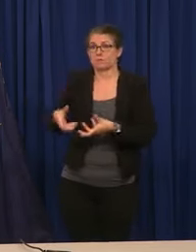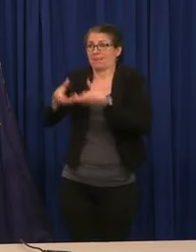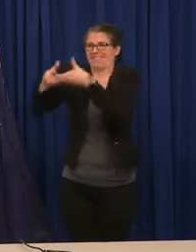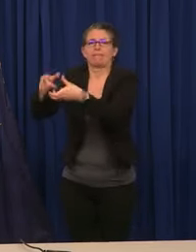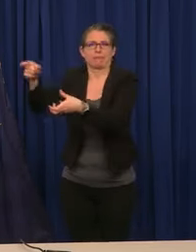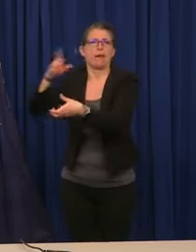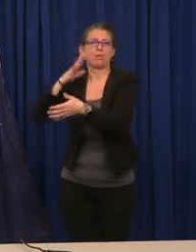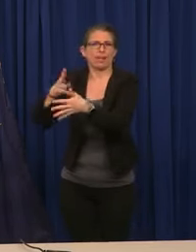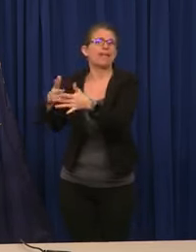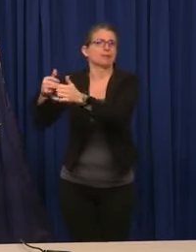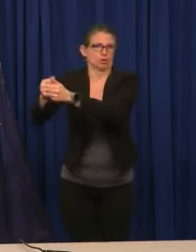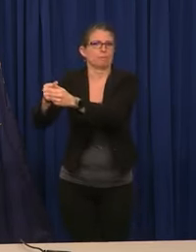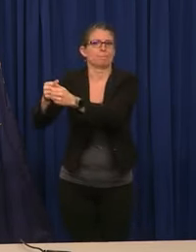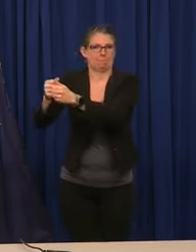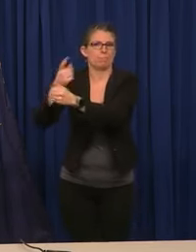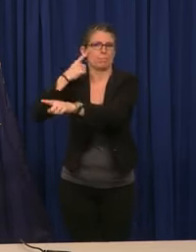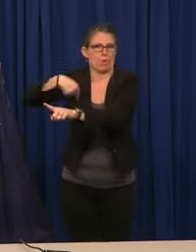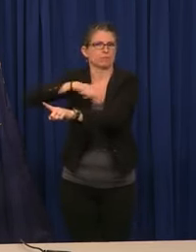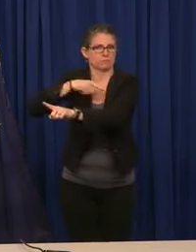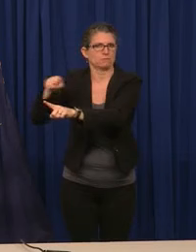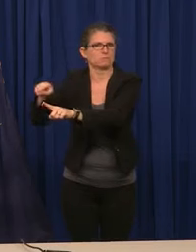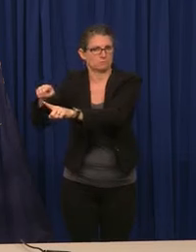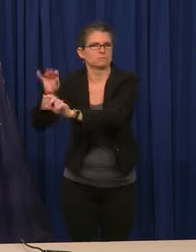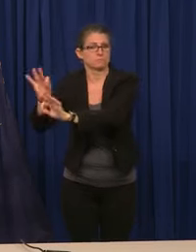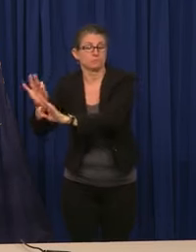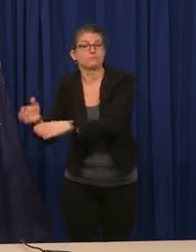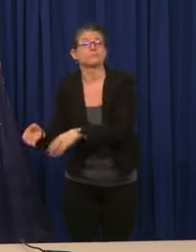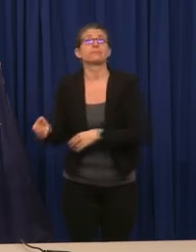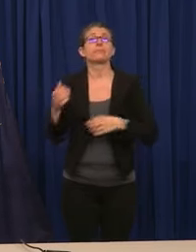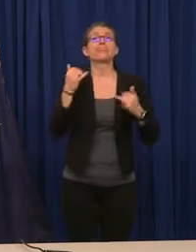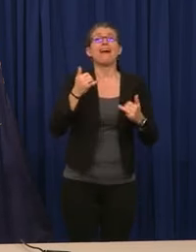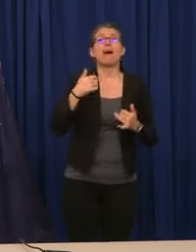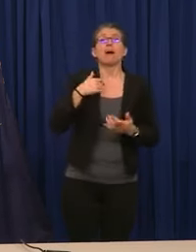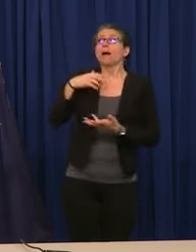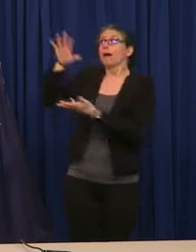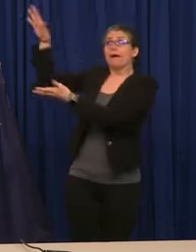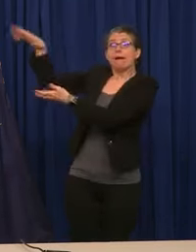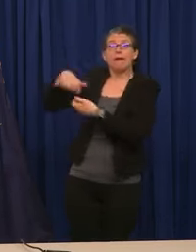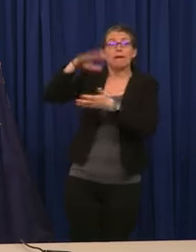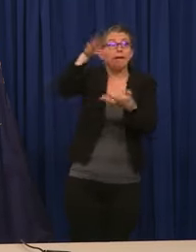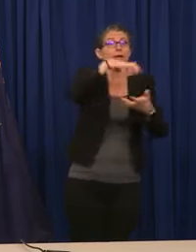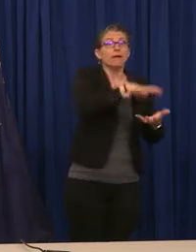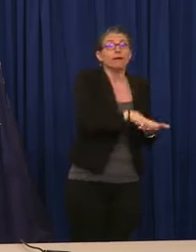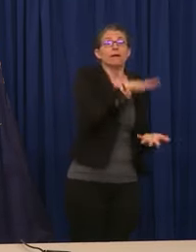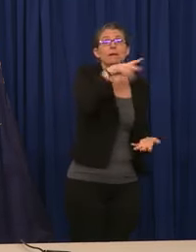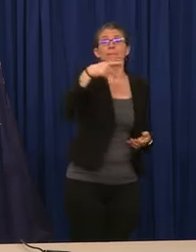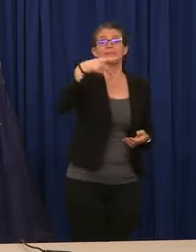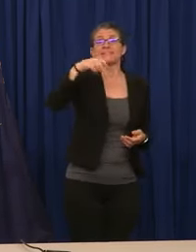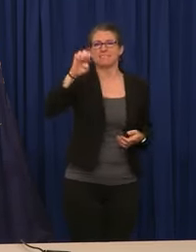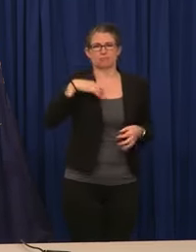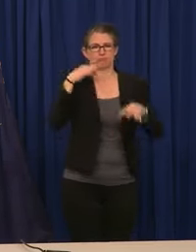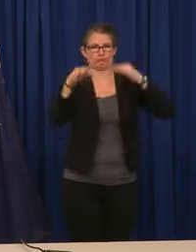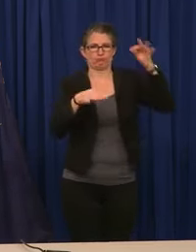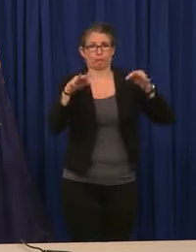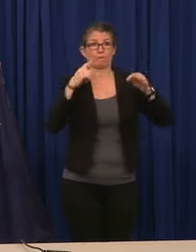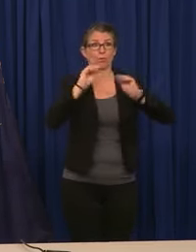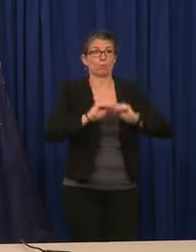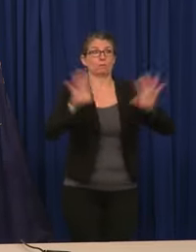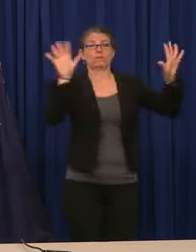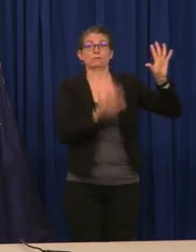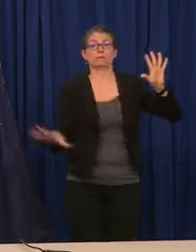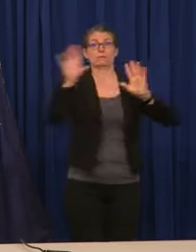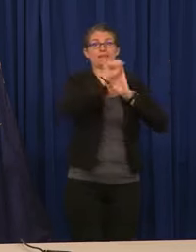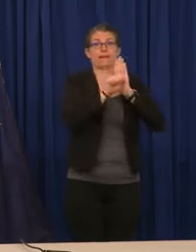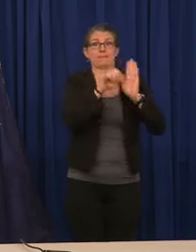on our PPE distribution. To recap, the first large wave of PPE distributed